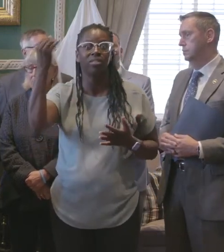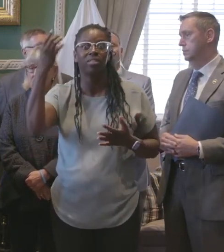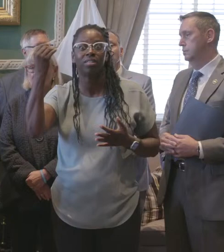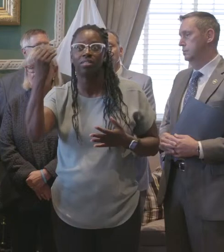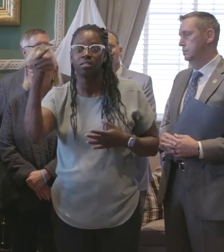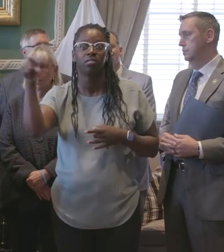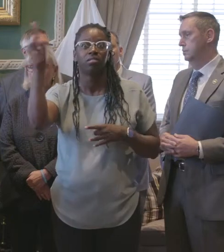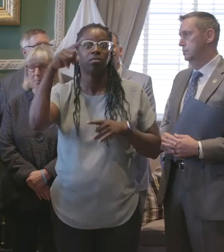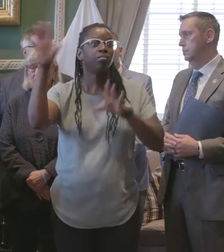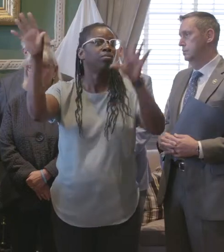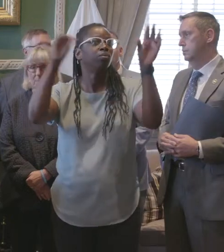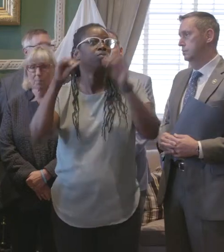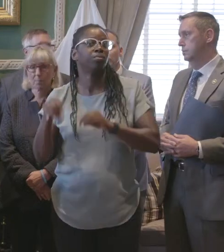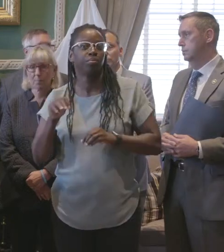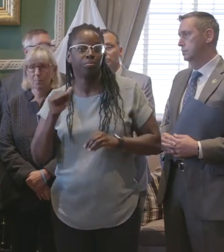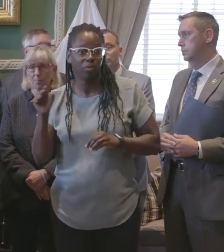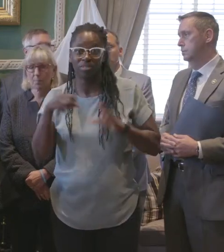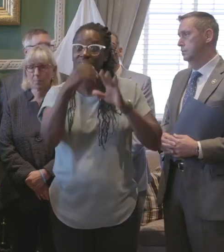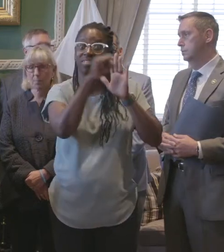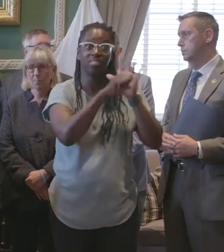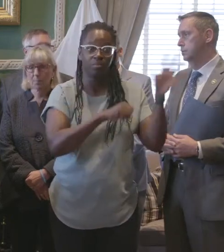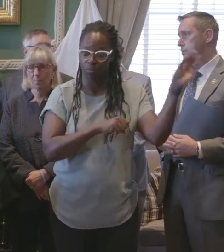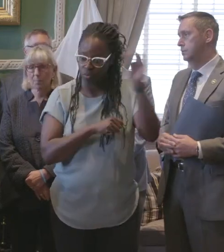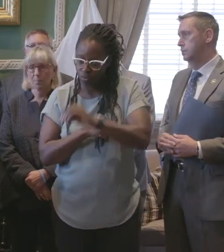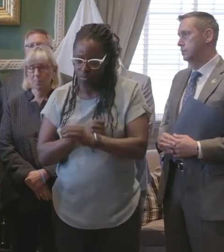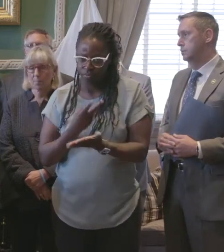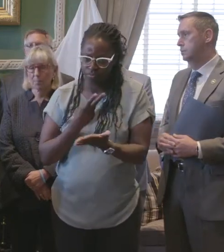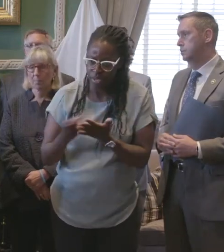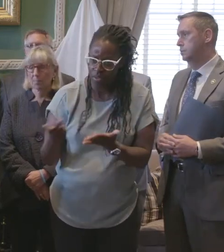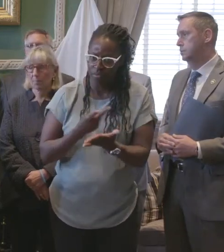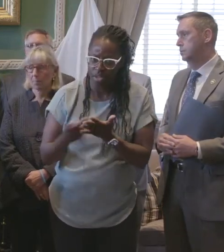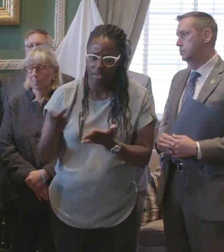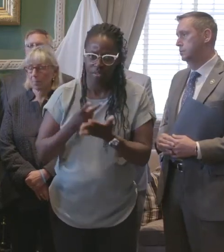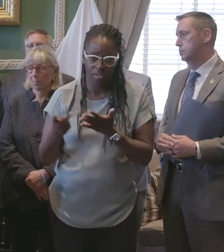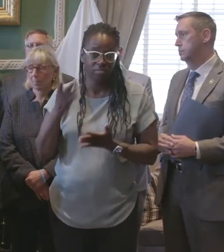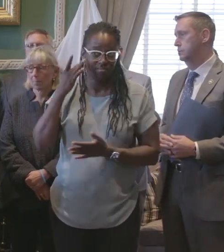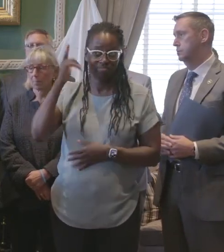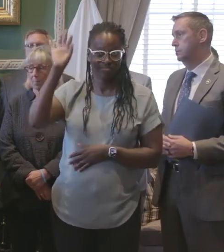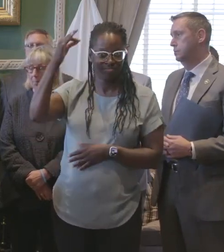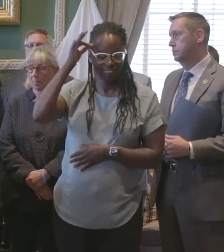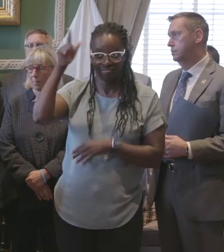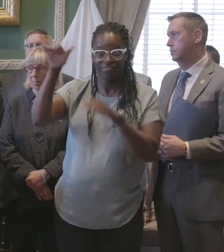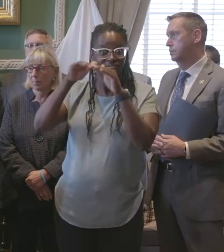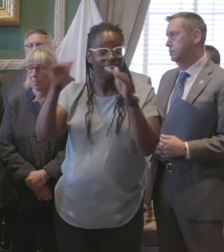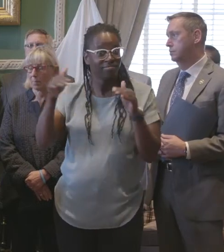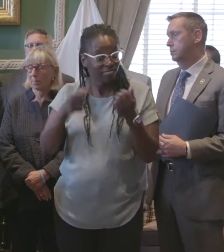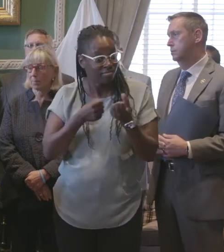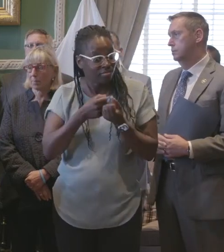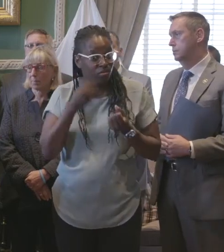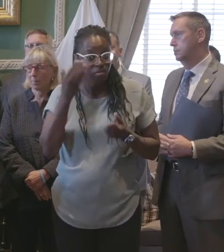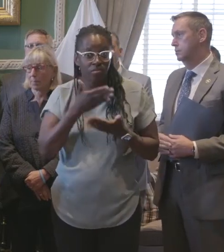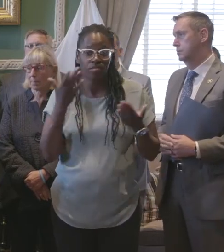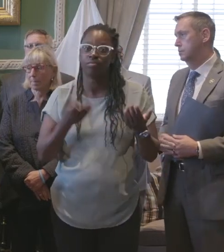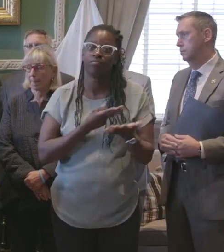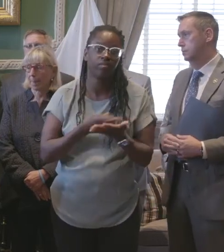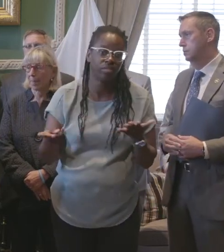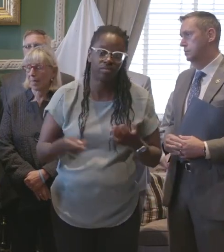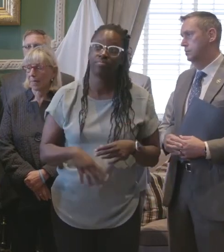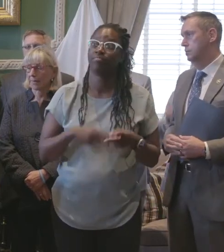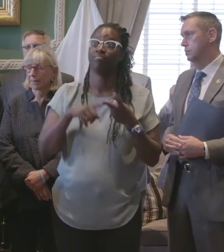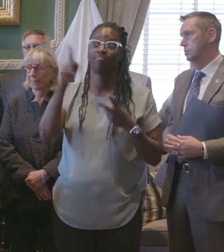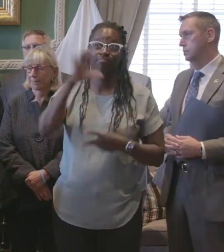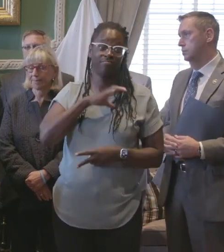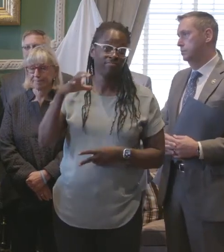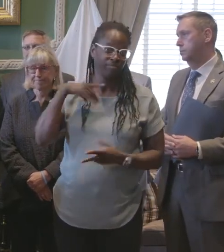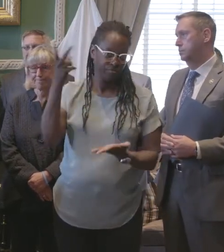result of failed immigration policies at the federal level, failed action by Congress at the federal level, and that needs